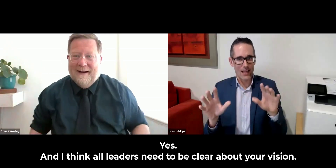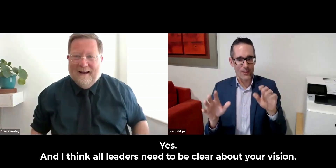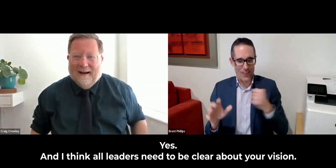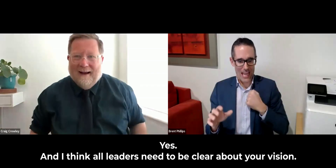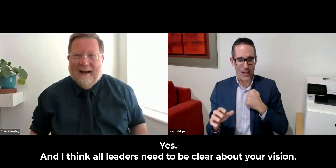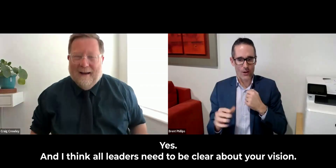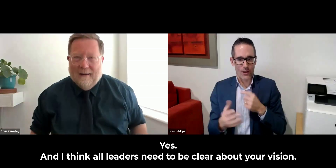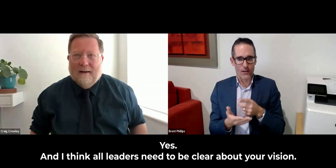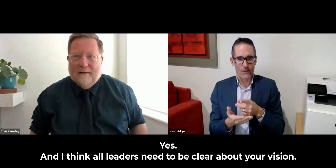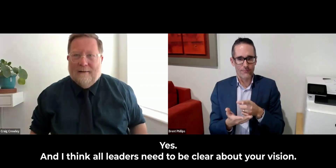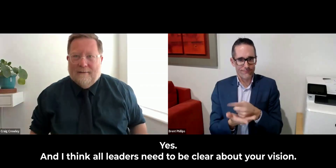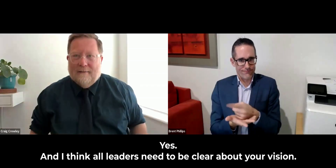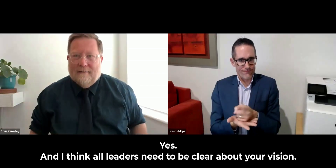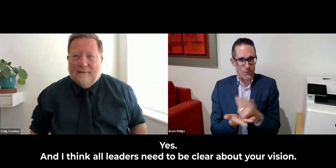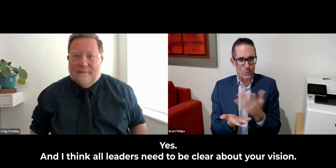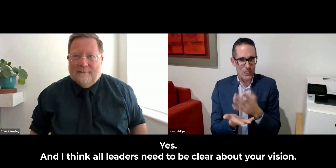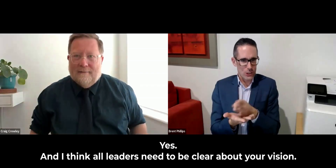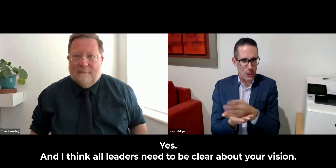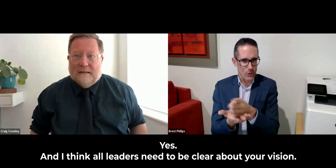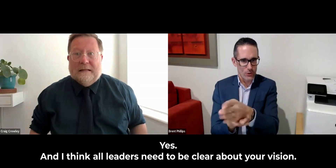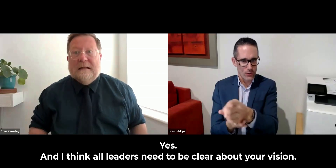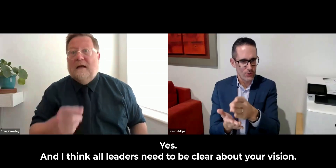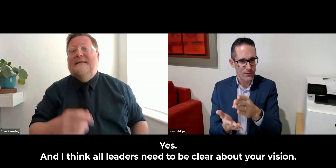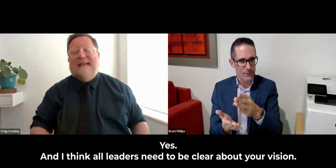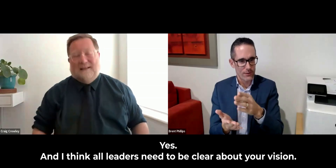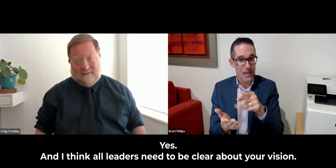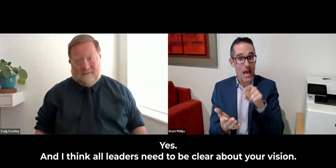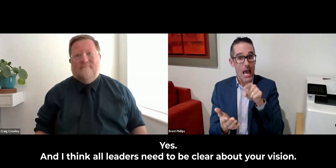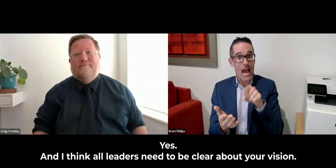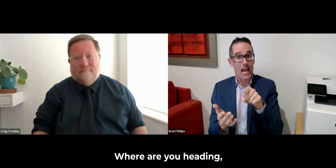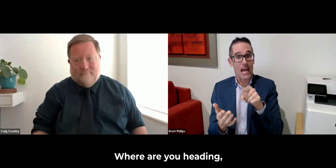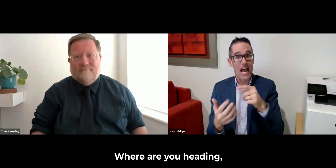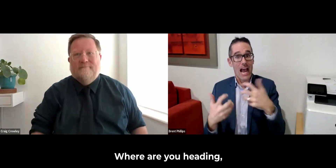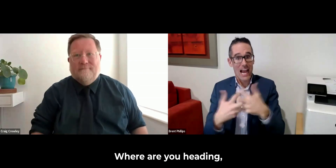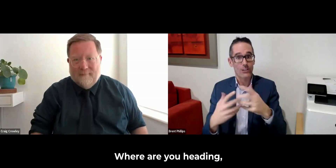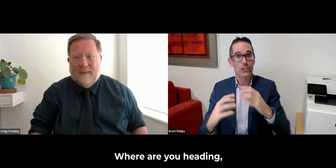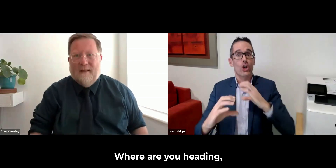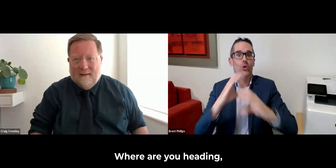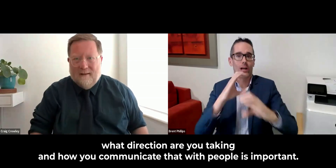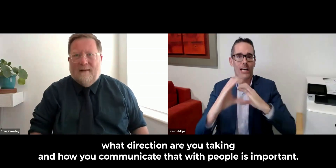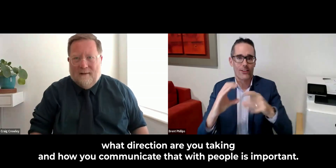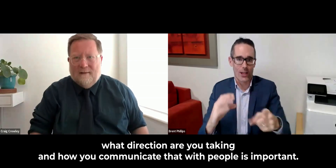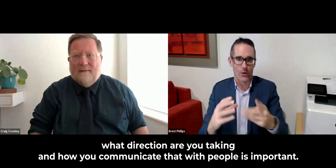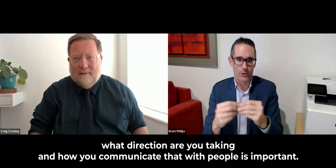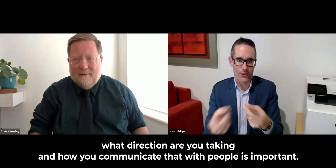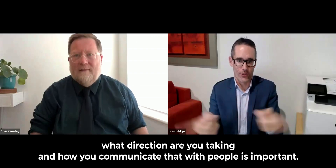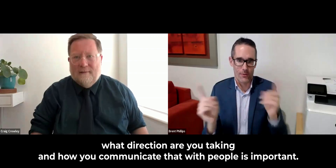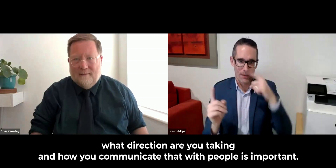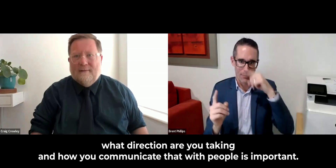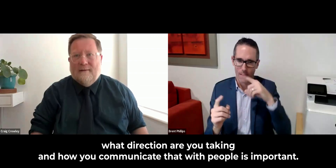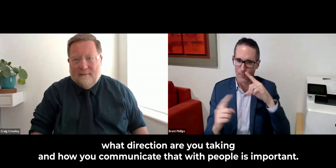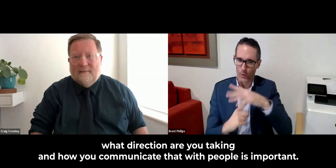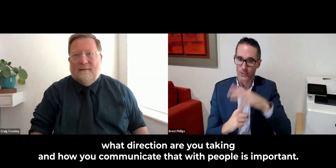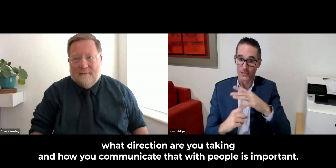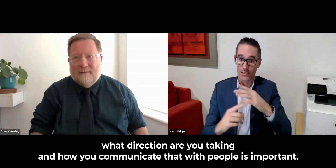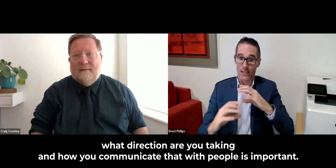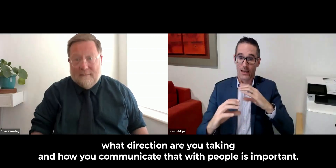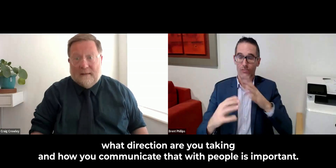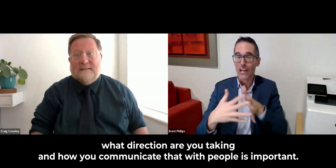Yes, and I think all leaders need to be clear about your vision. Where are you heading? What direction are you taking? And how you